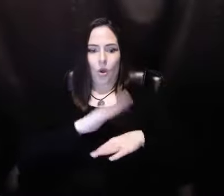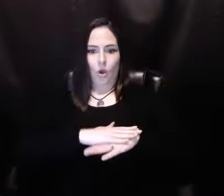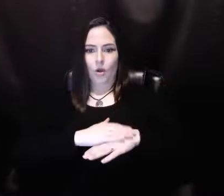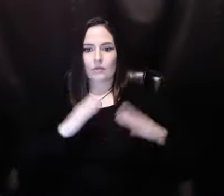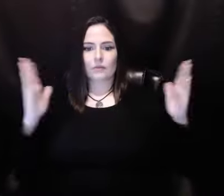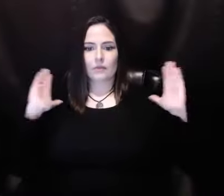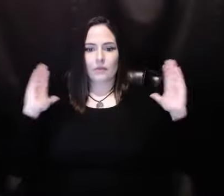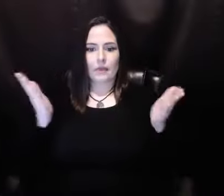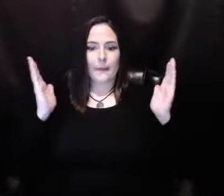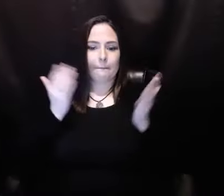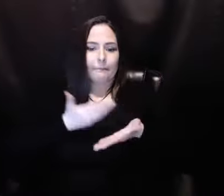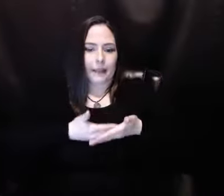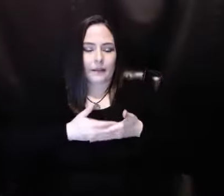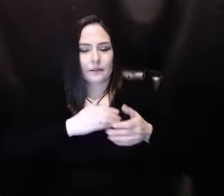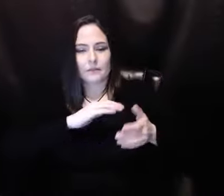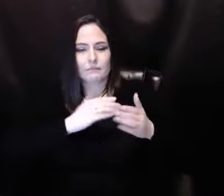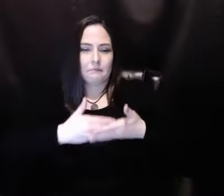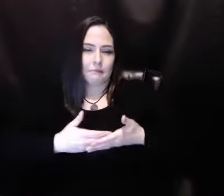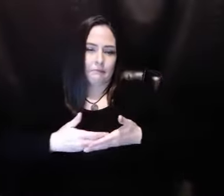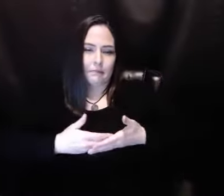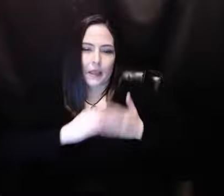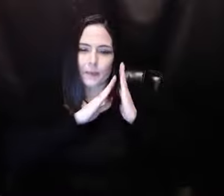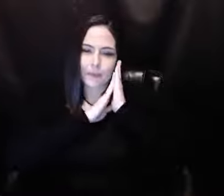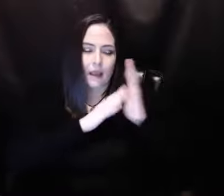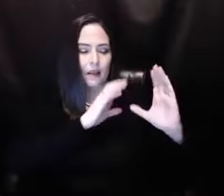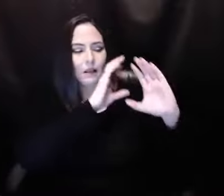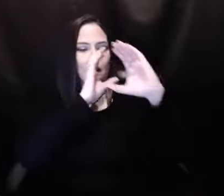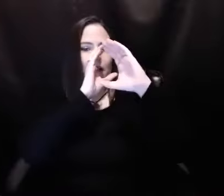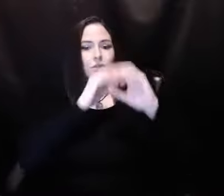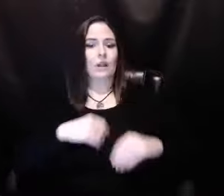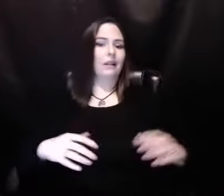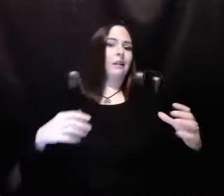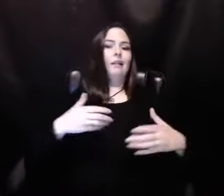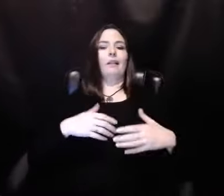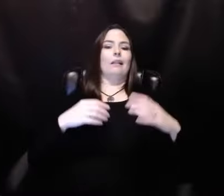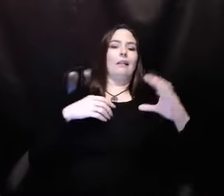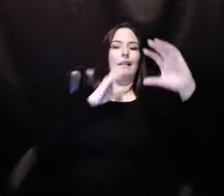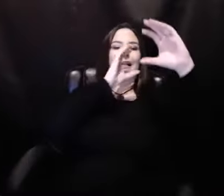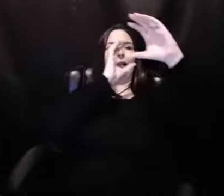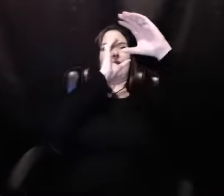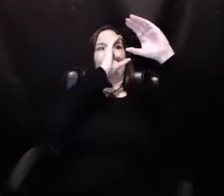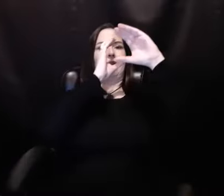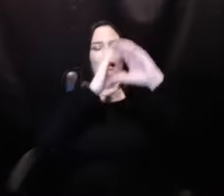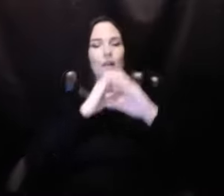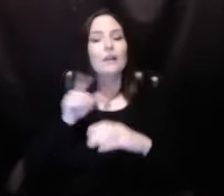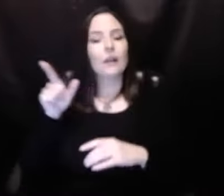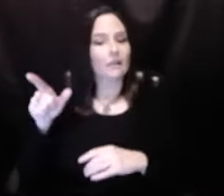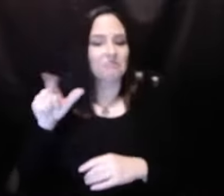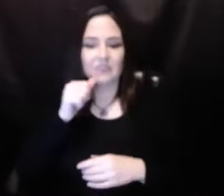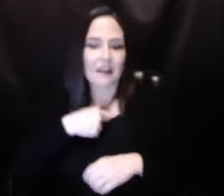off, because then it would be next to me. So there was no time. They had to work, they had to make money, they